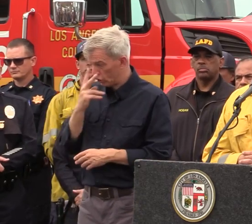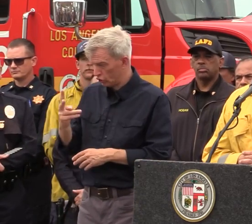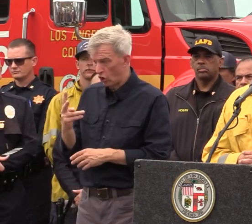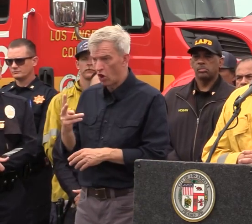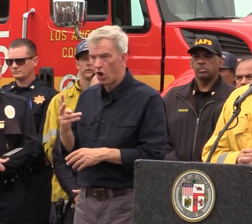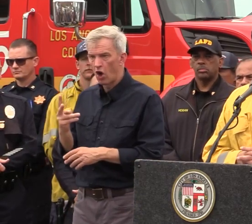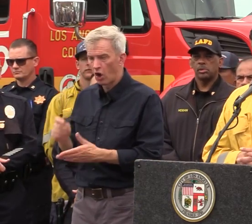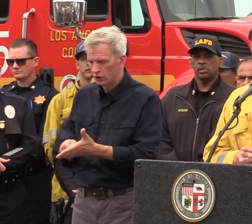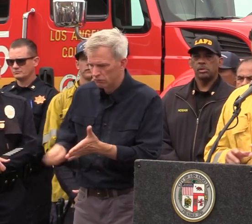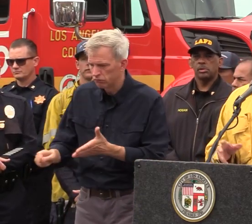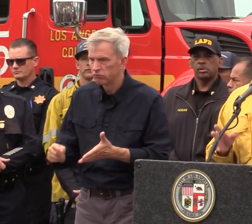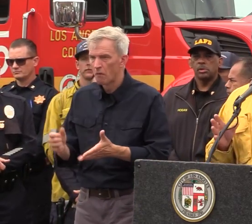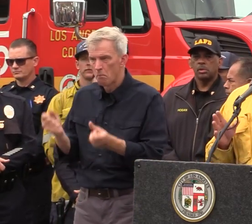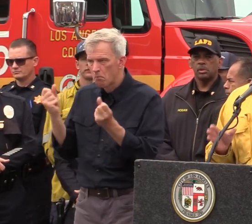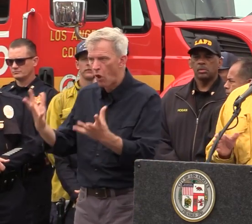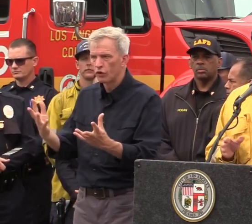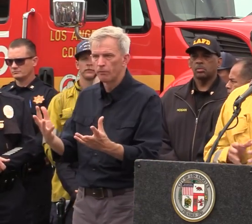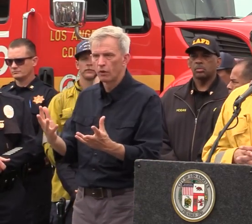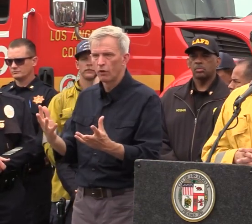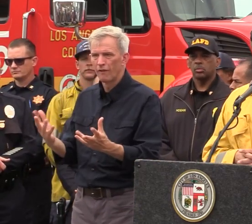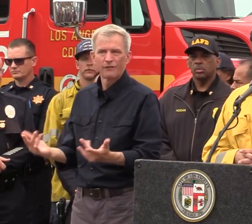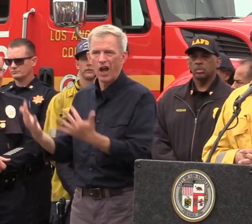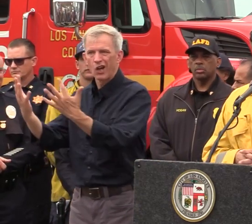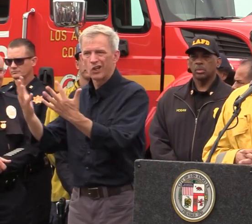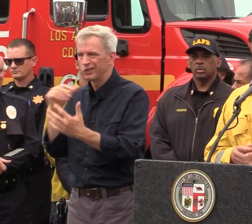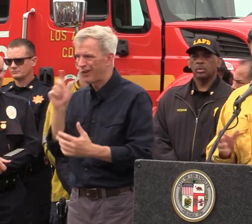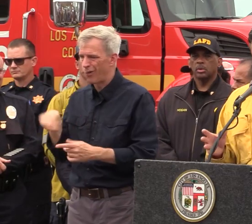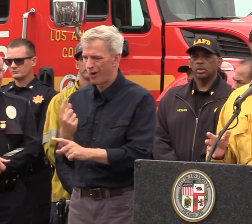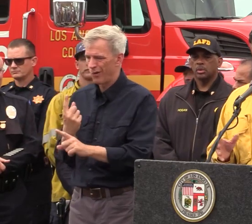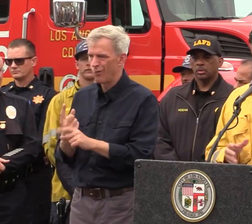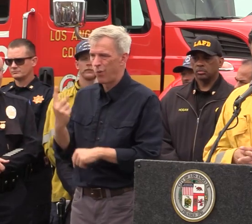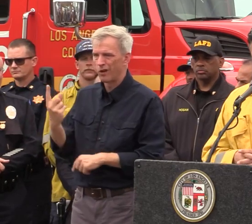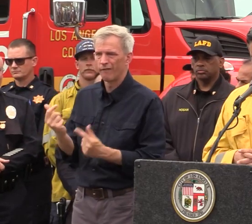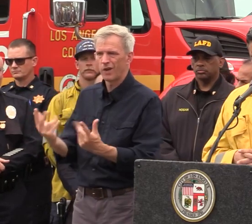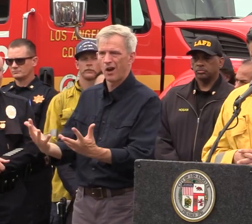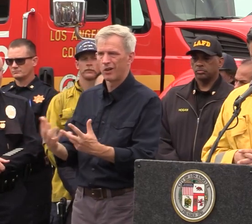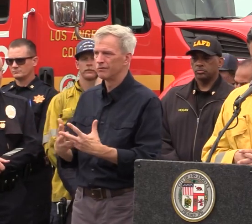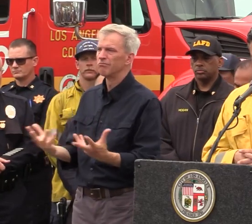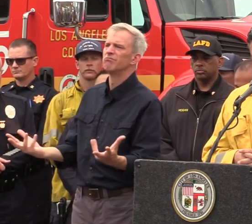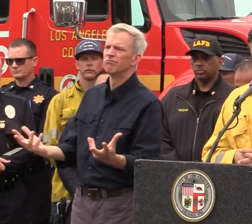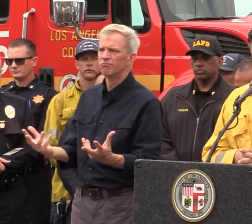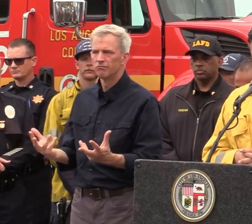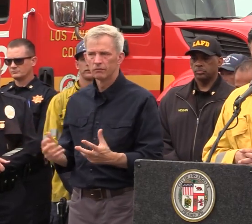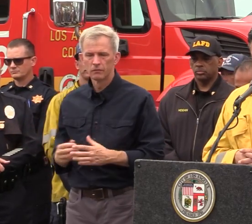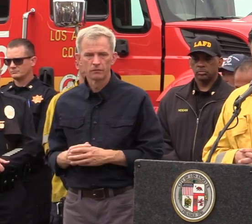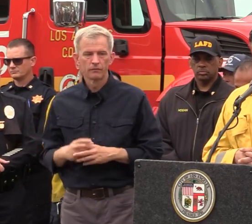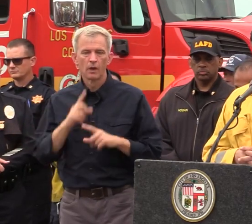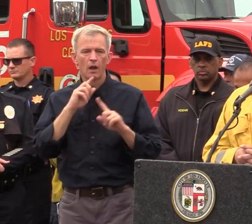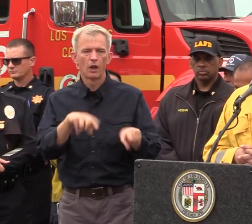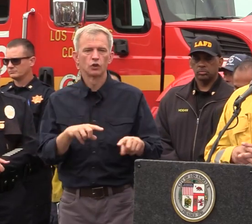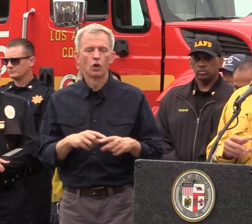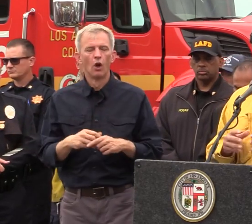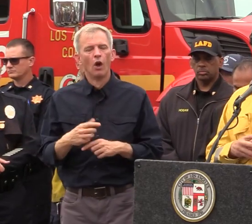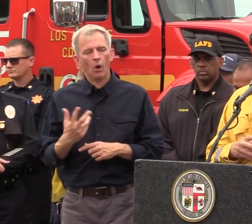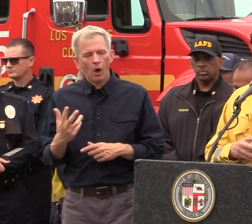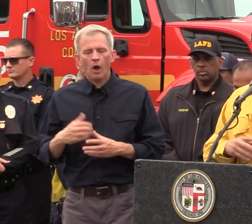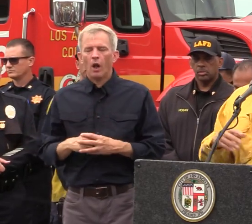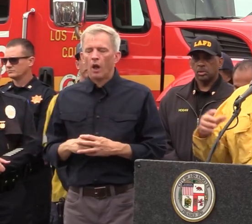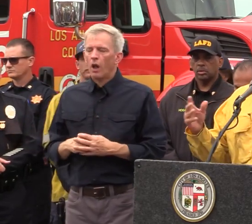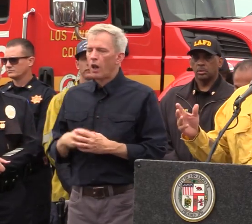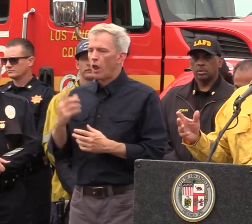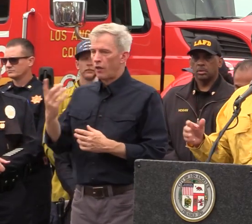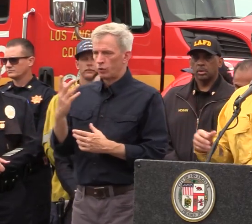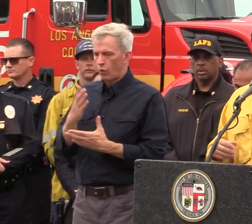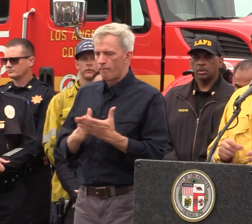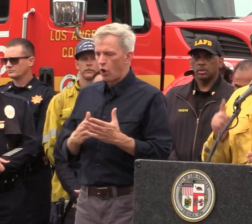one. I don't have information specific to that. I'll say that there was one piece of information that was floated